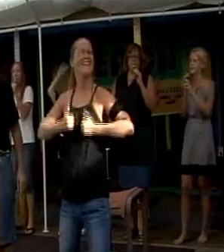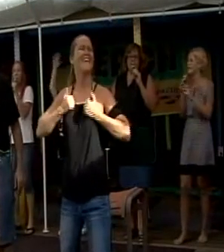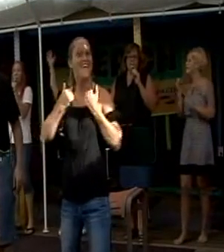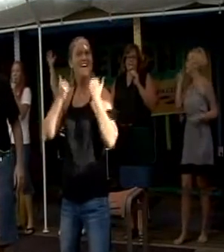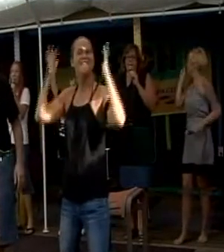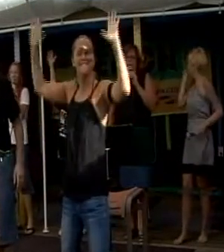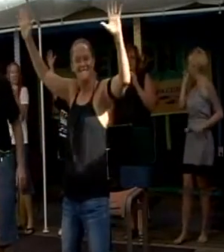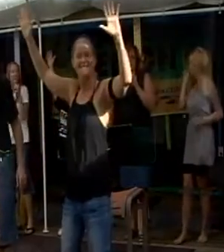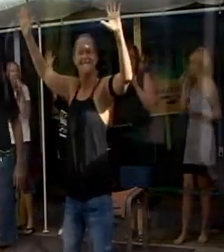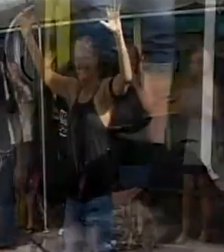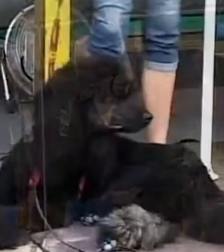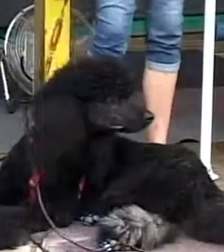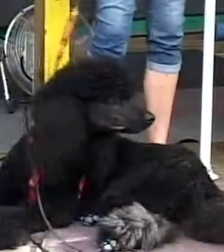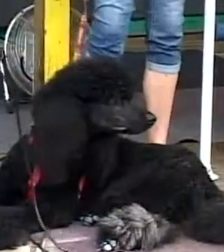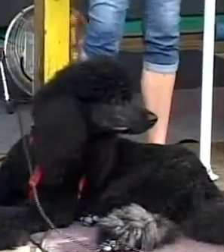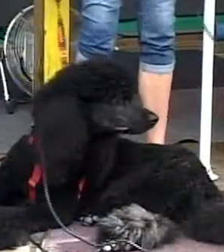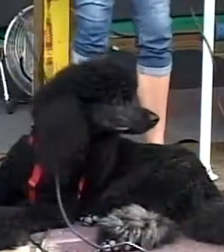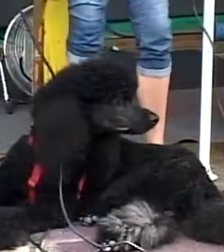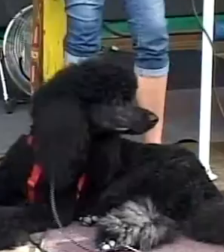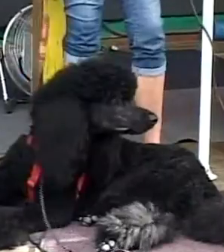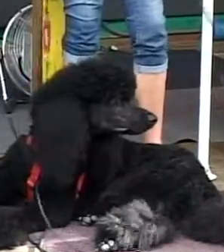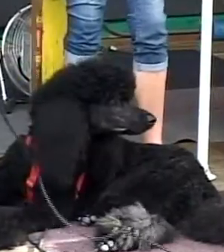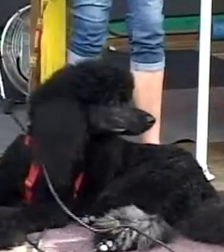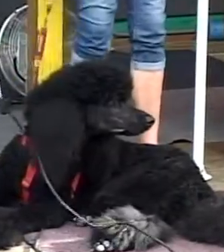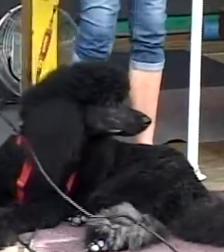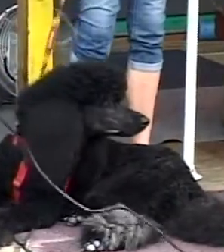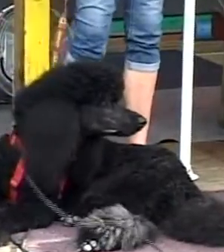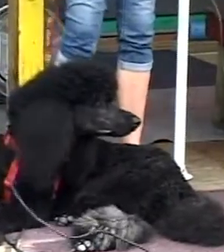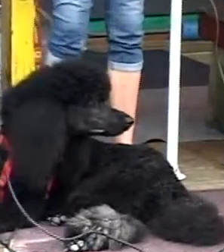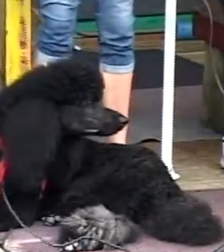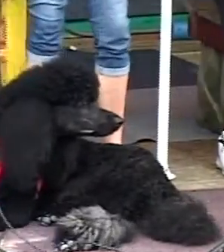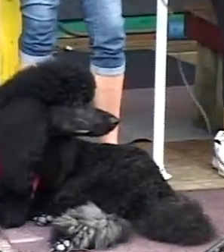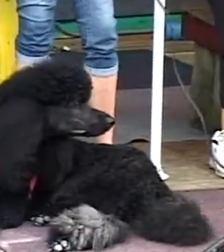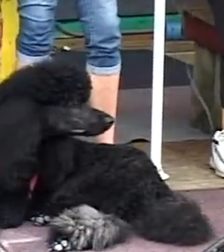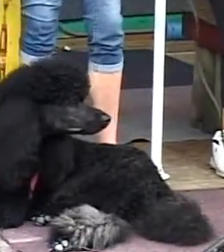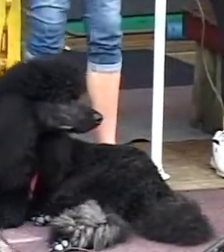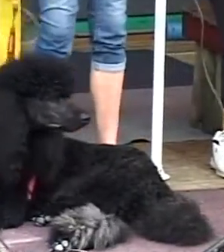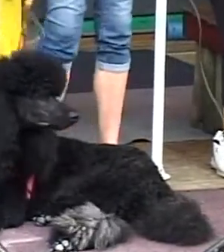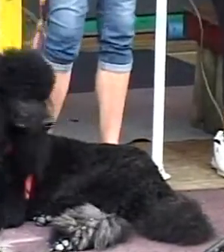Redeemer lives. My Redeemer